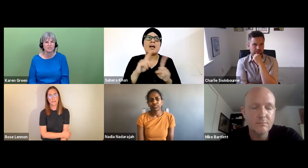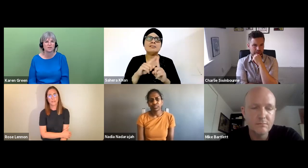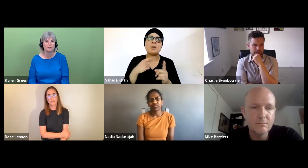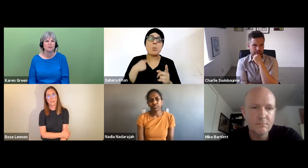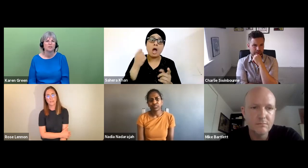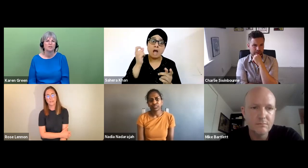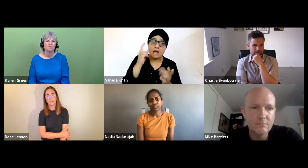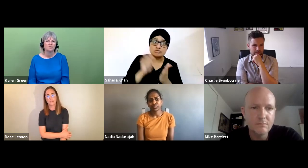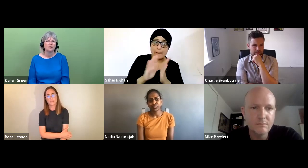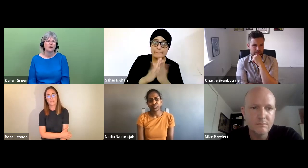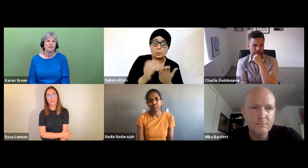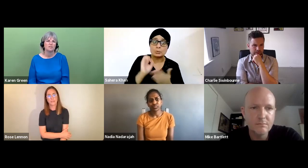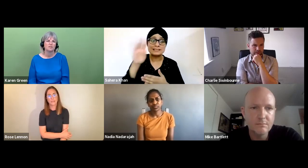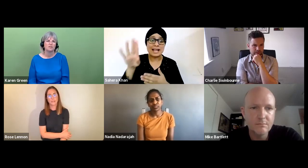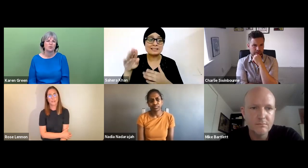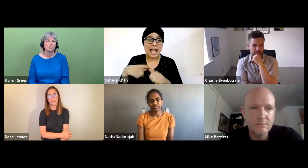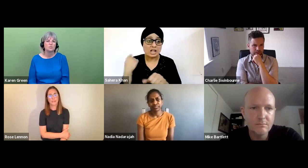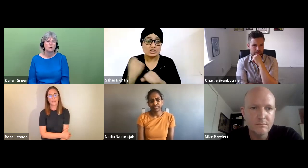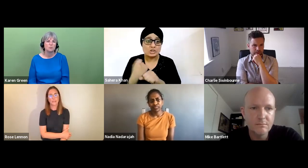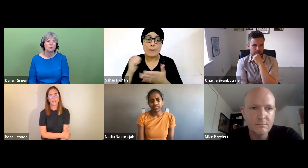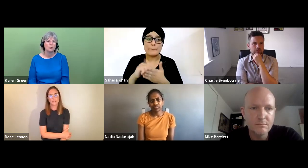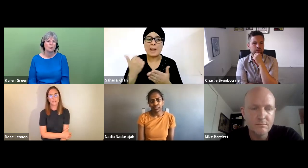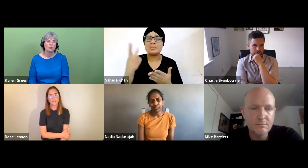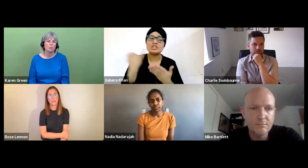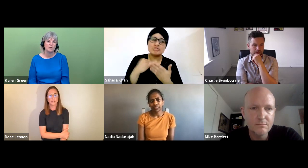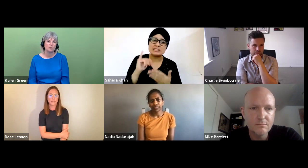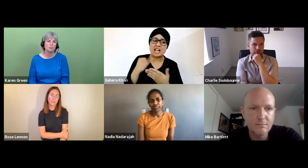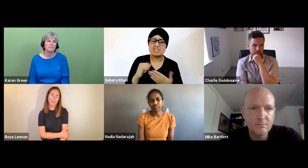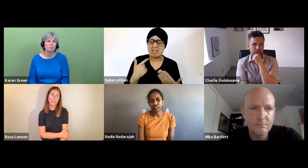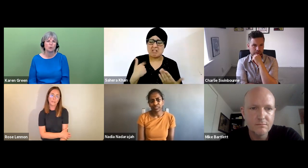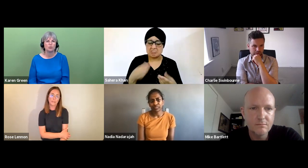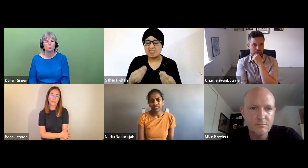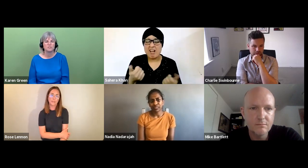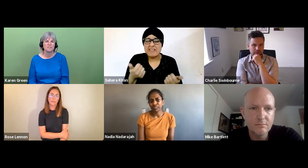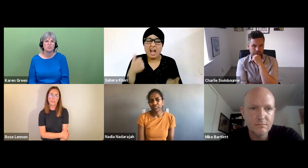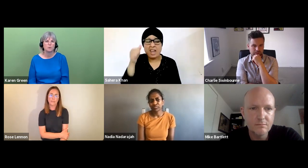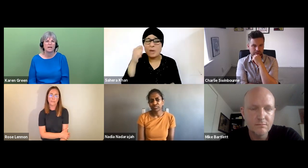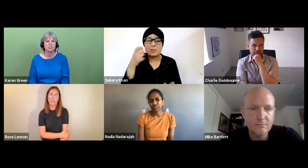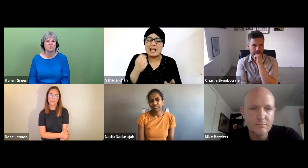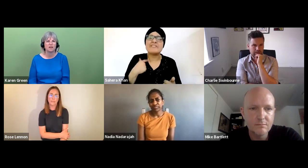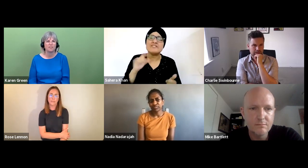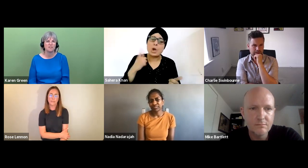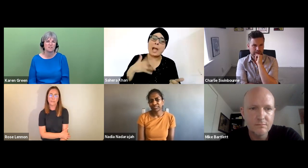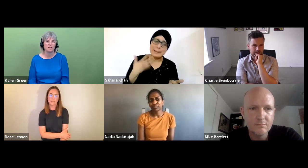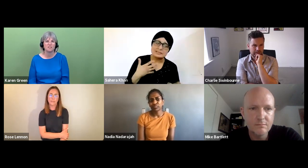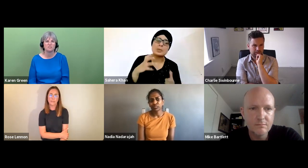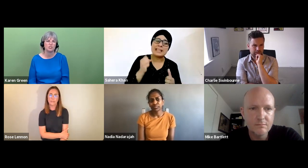time. And also, when I'm writing a book, you send it to an agent and they say it's rejected